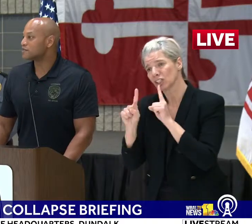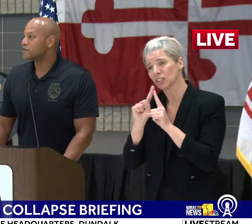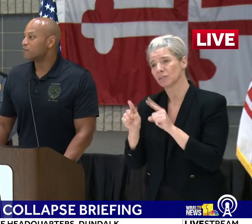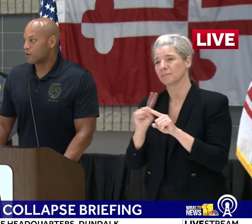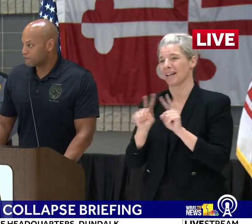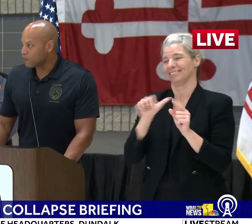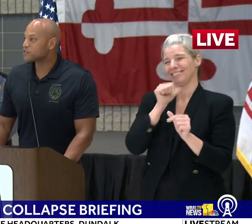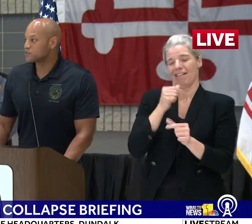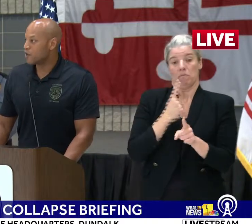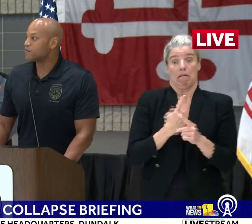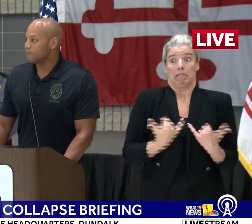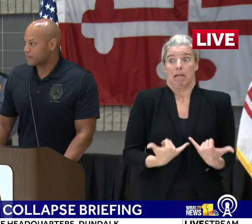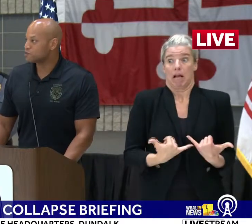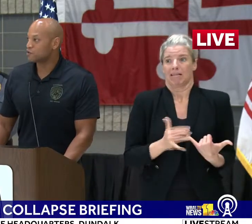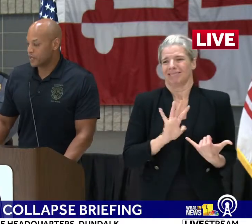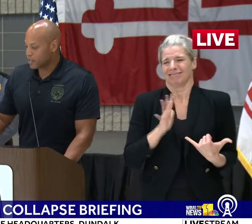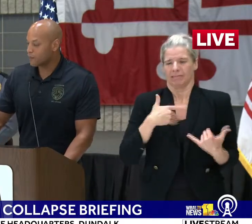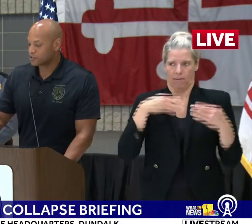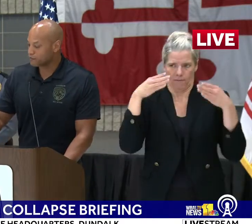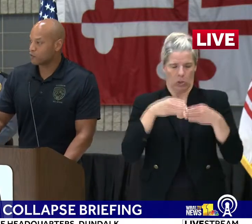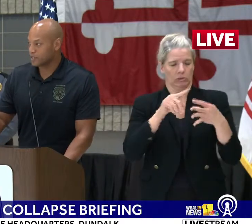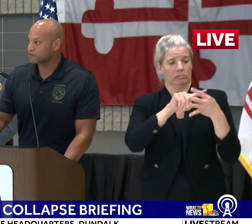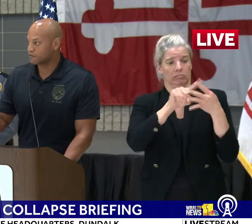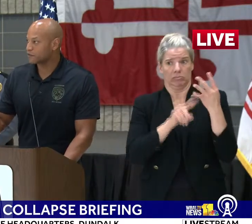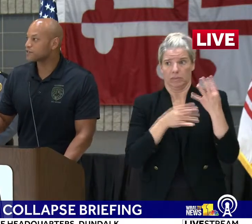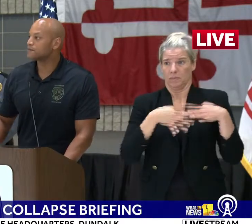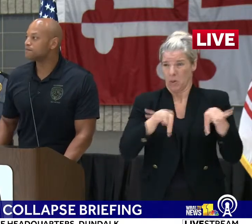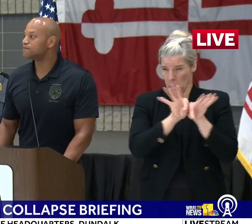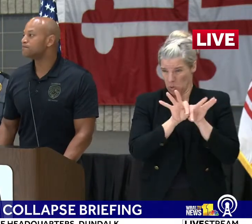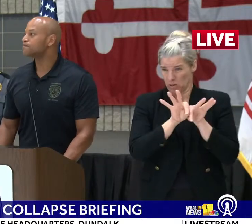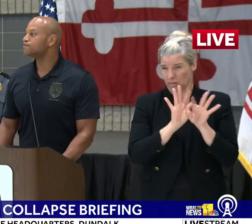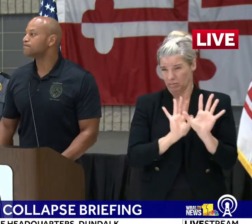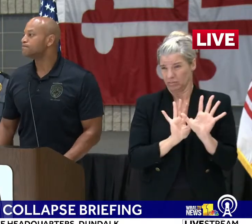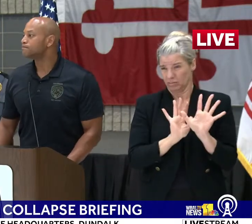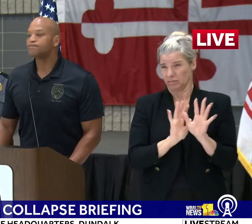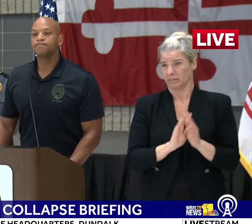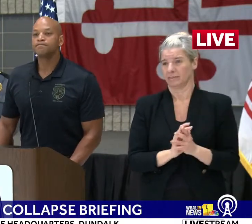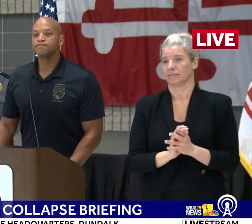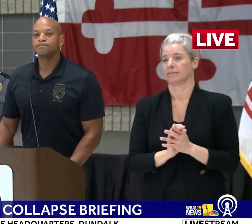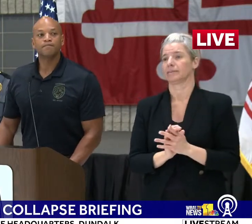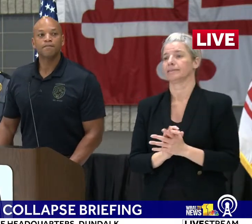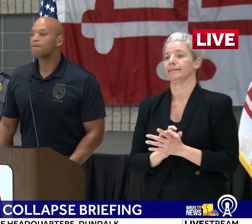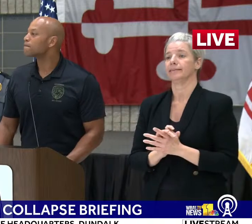now conversations. But our focus is on making sure that we accomplish the four objectives first.